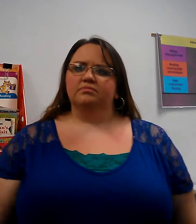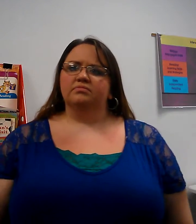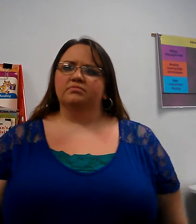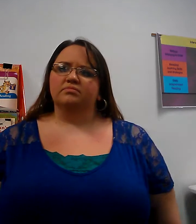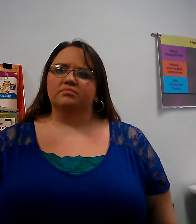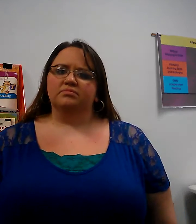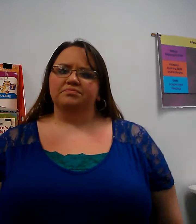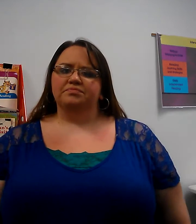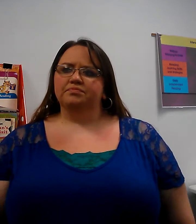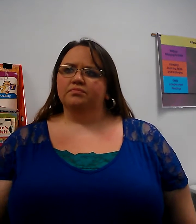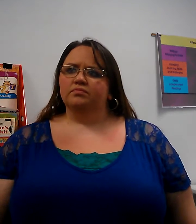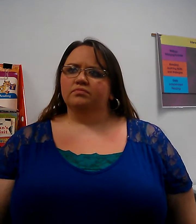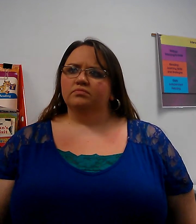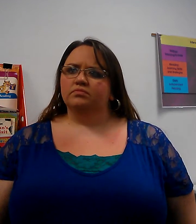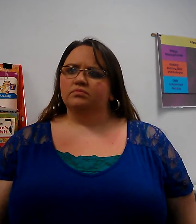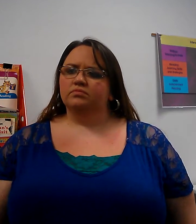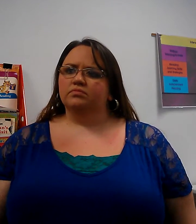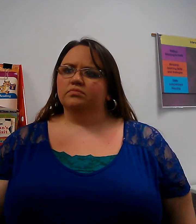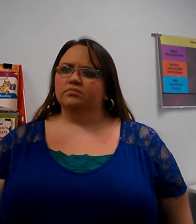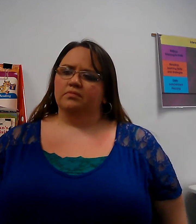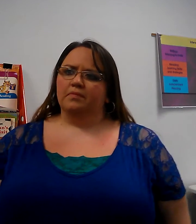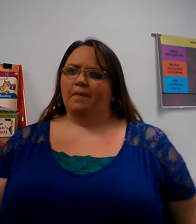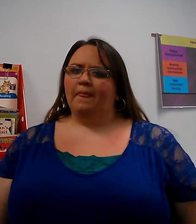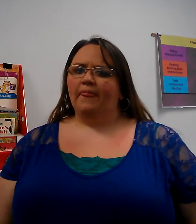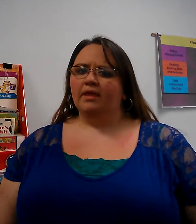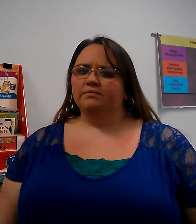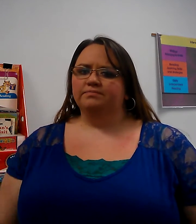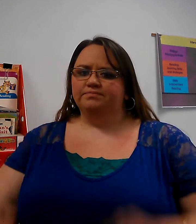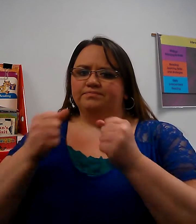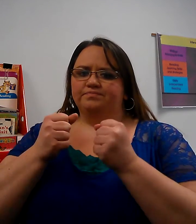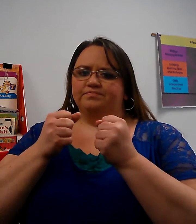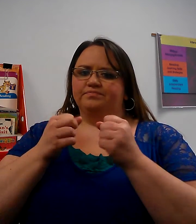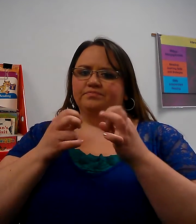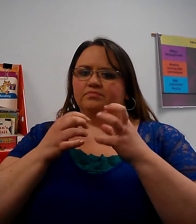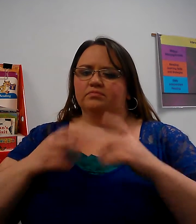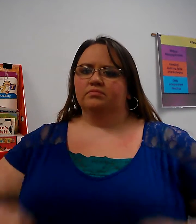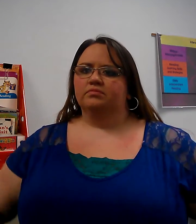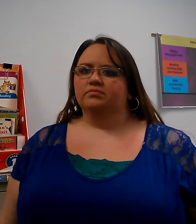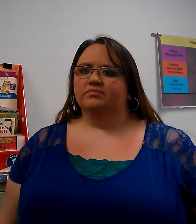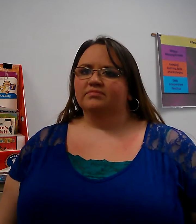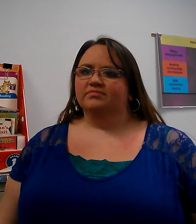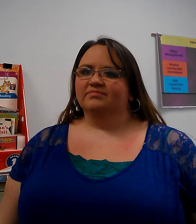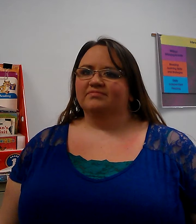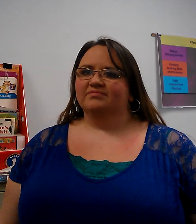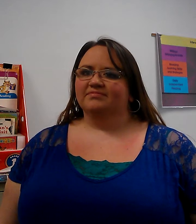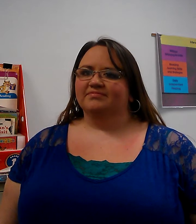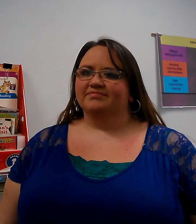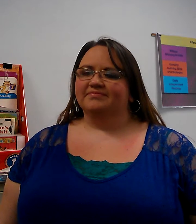Concentration, attention, stay in the moment. Don't freak out when I walk by you. I am your biggest supporter.